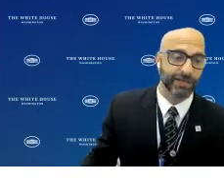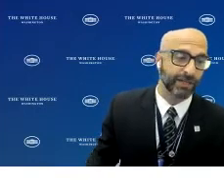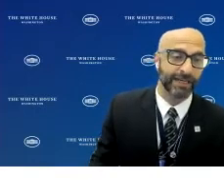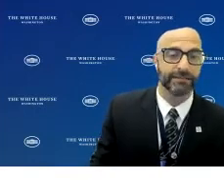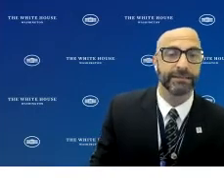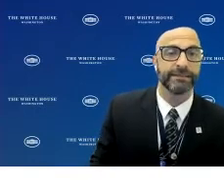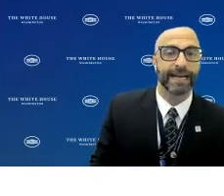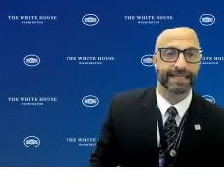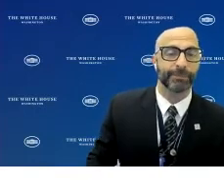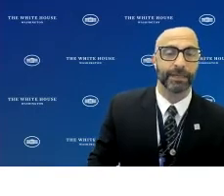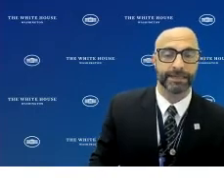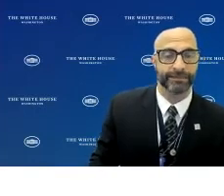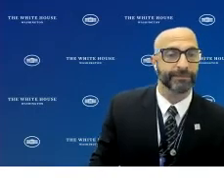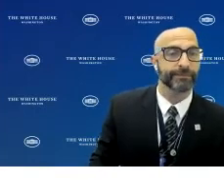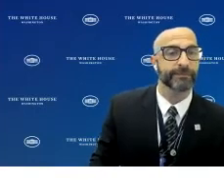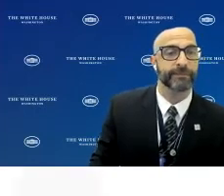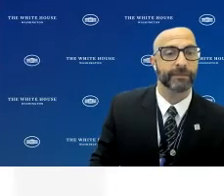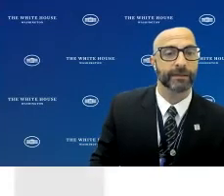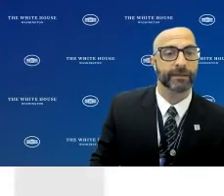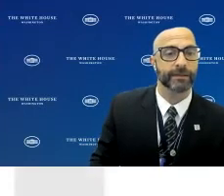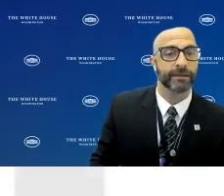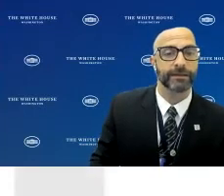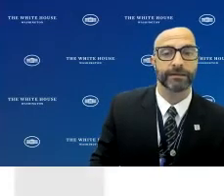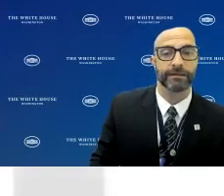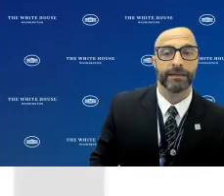cases internationally. Next slide, please.